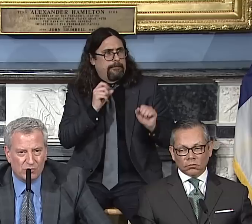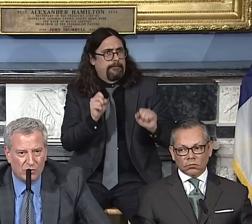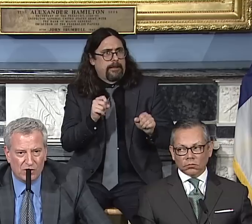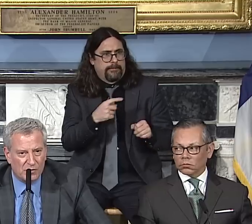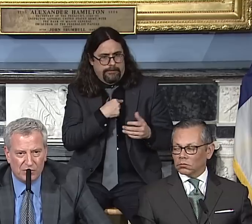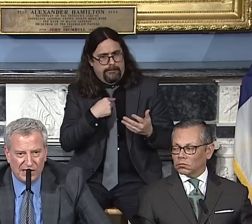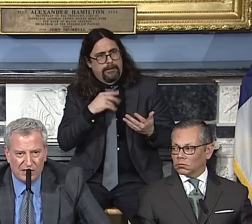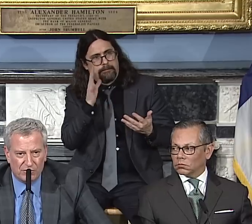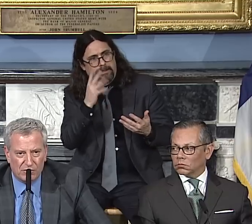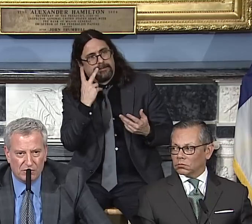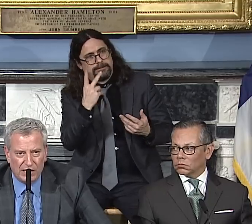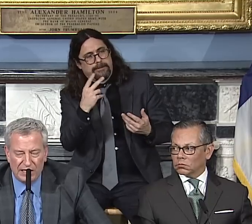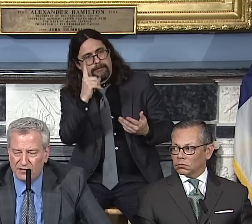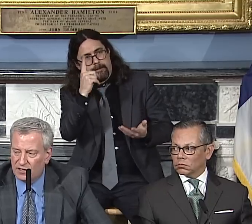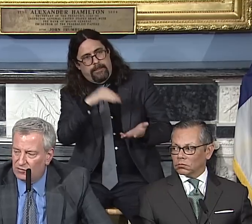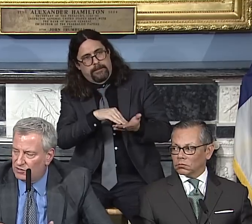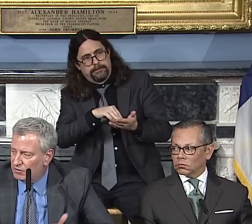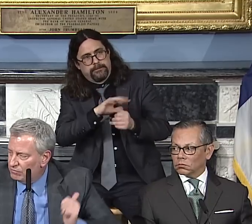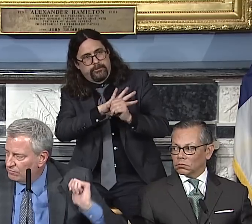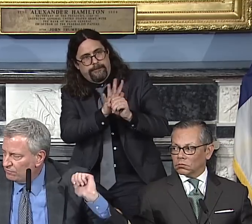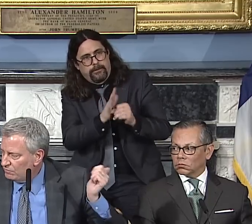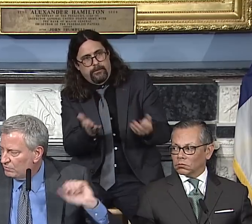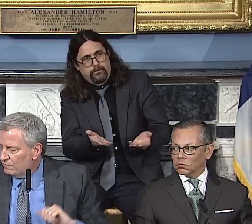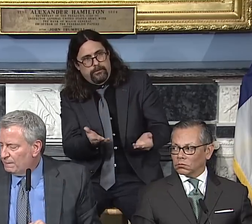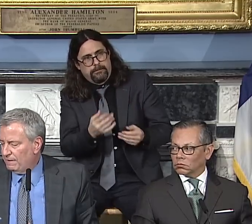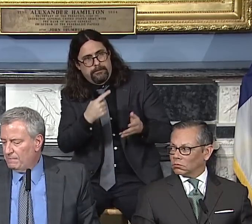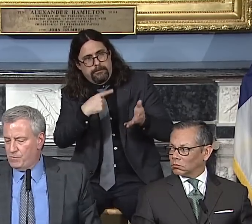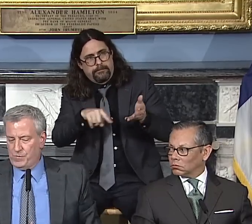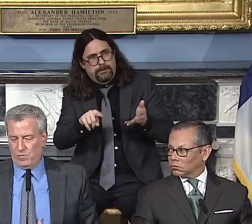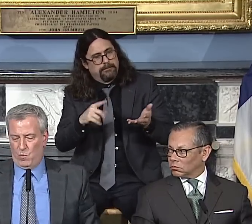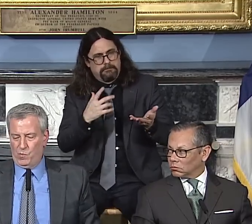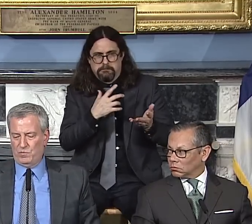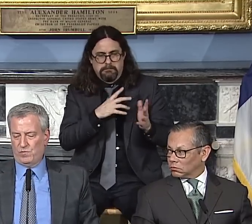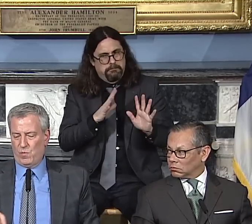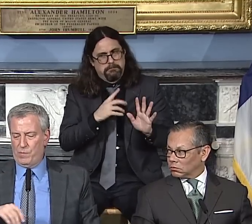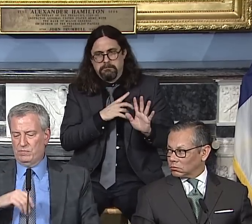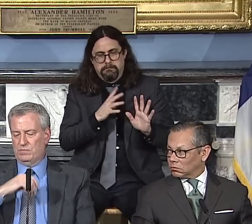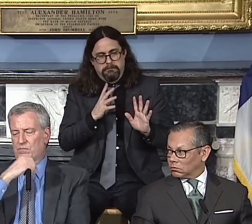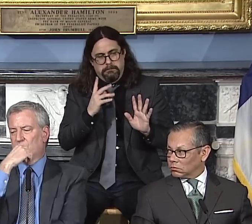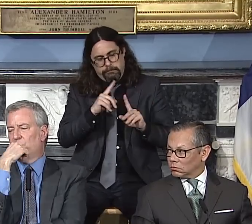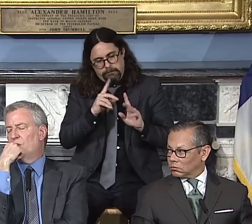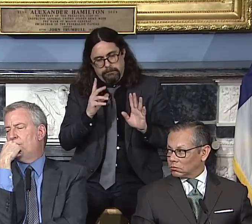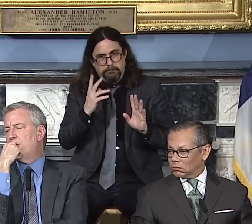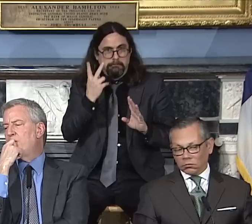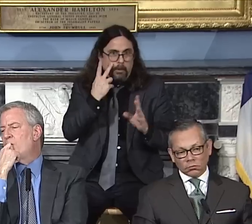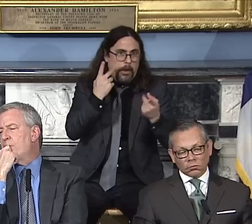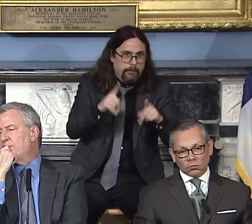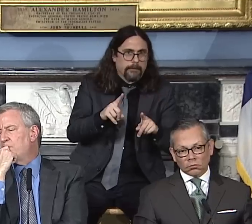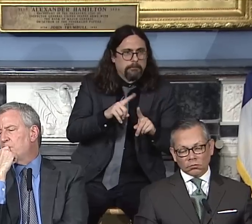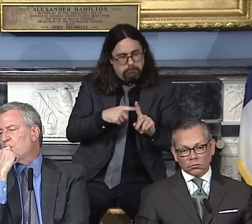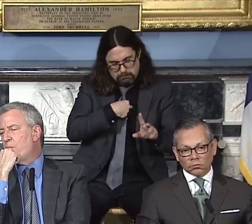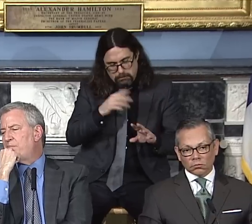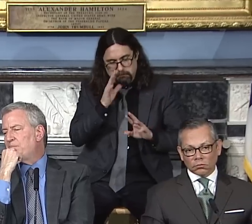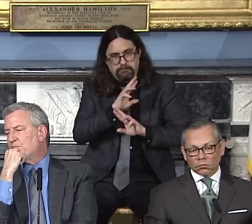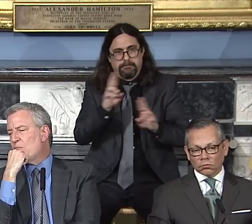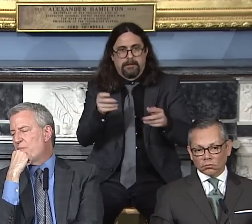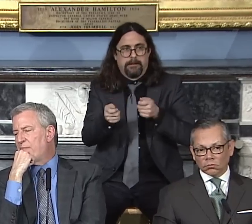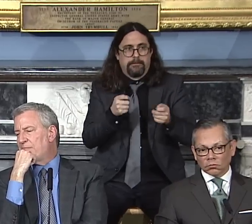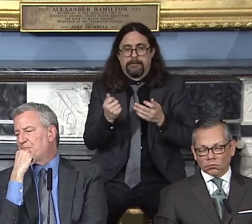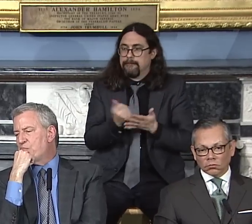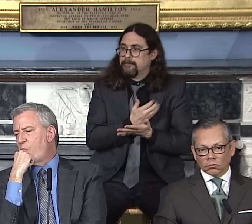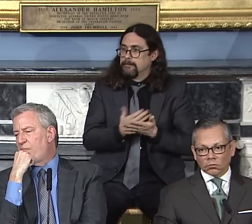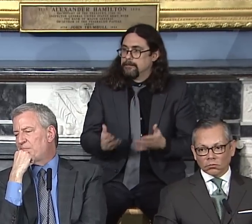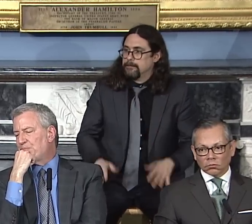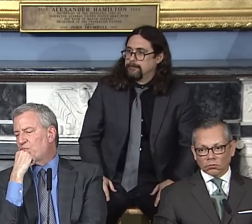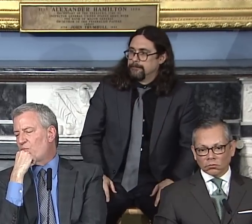it. And that's why we're going to be planning for anything and everything. Just to add to what the mayor said, we have staff